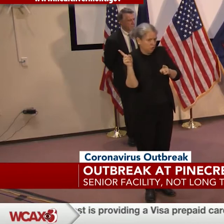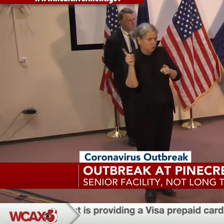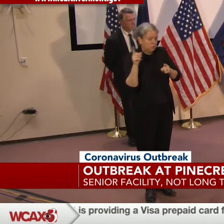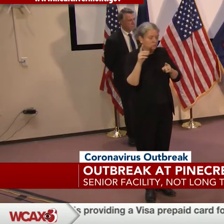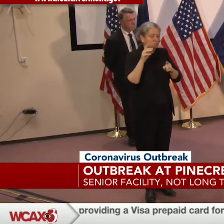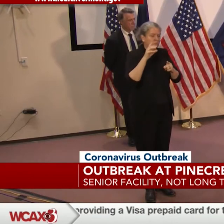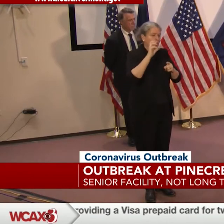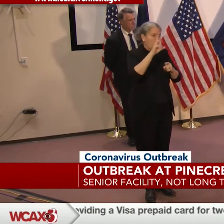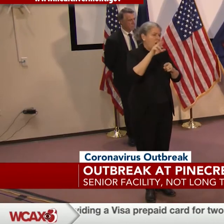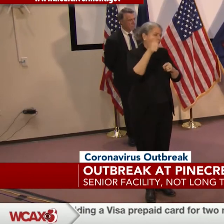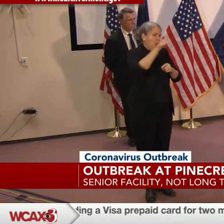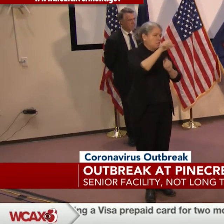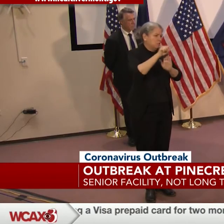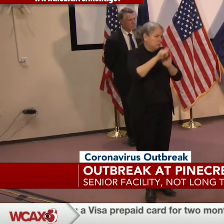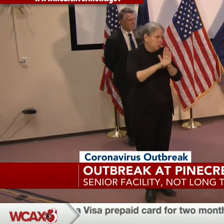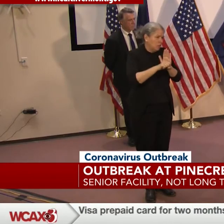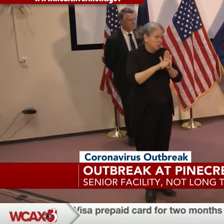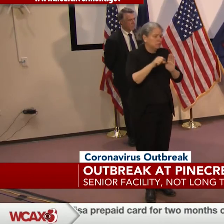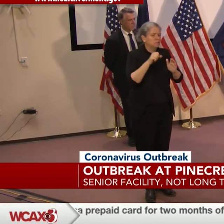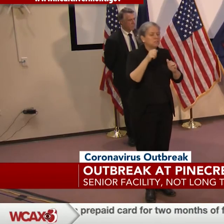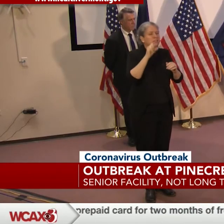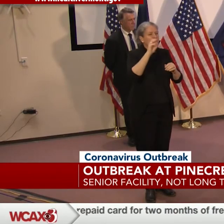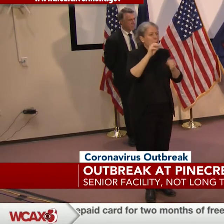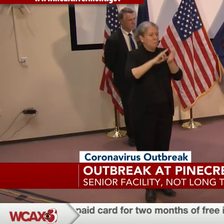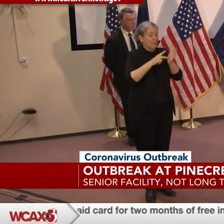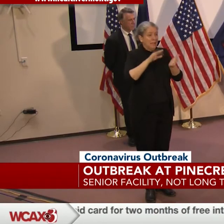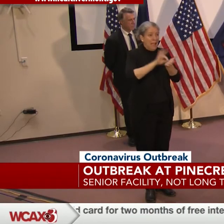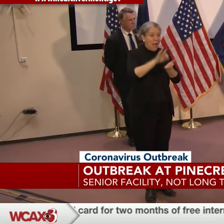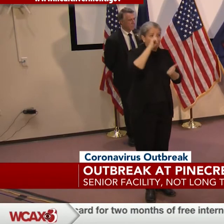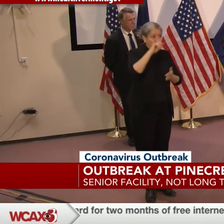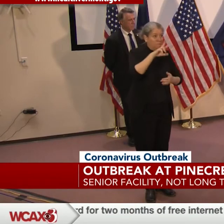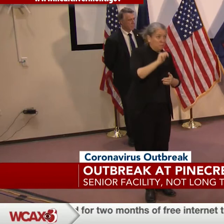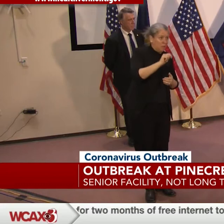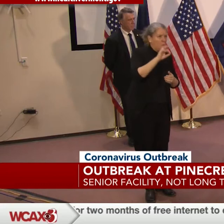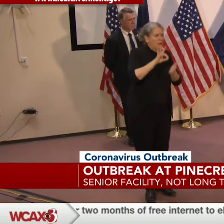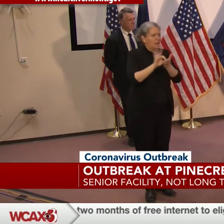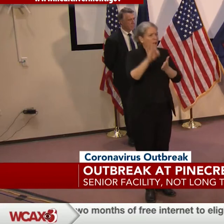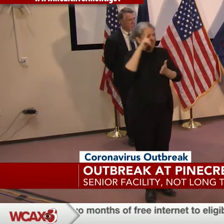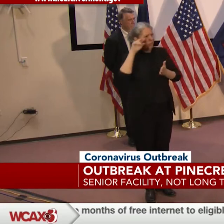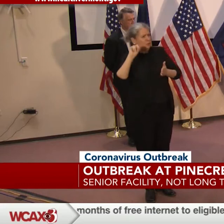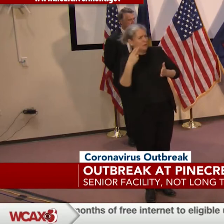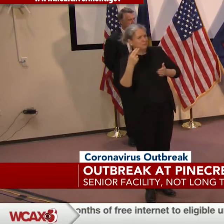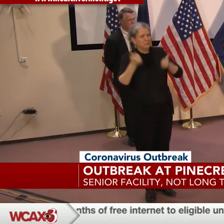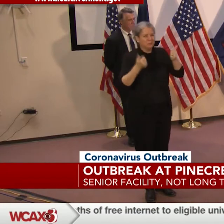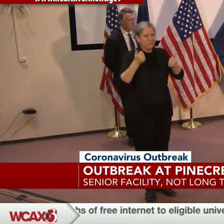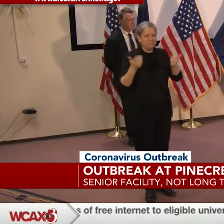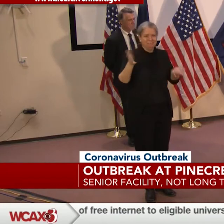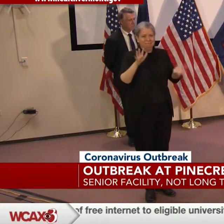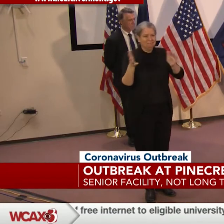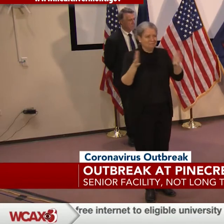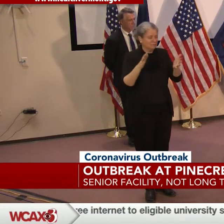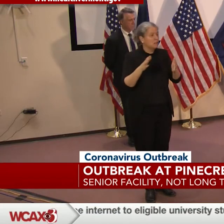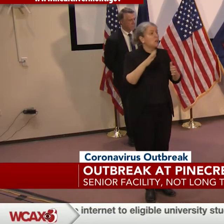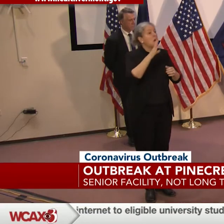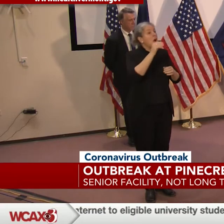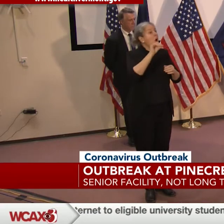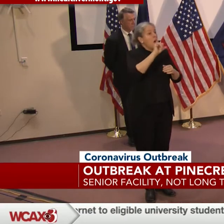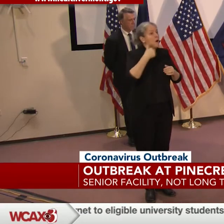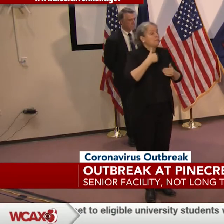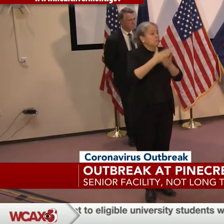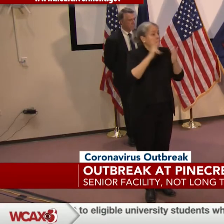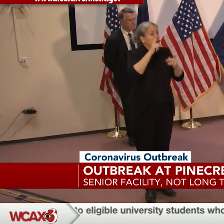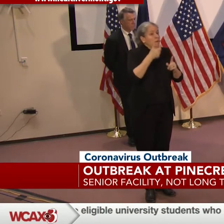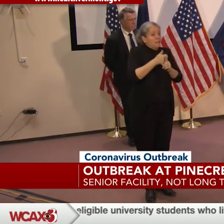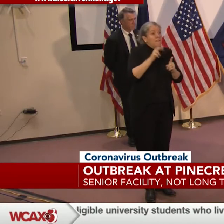well, that might explain that. And we've had some Vermonters whose positive test occurred in another